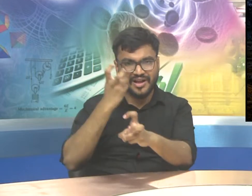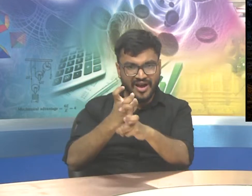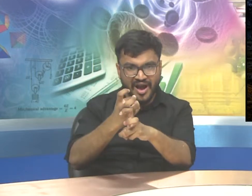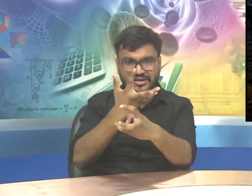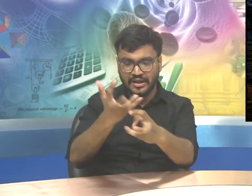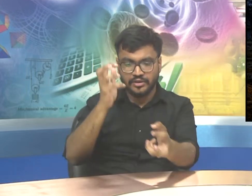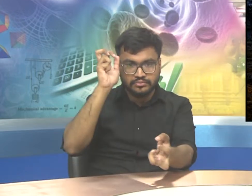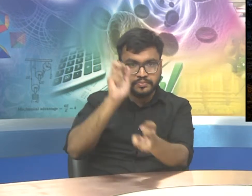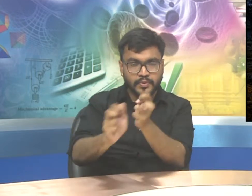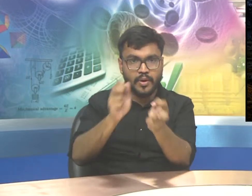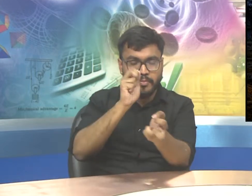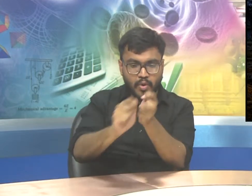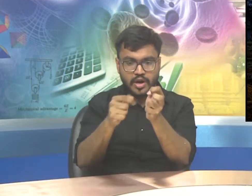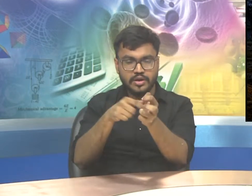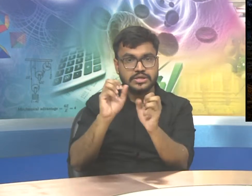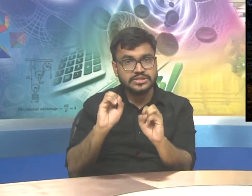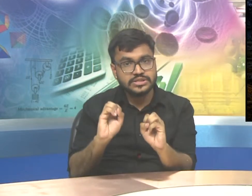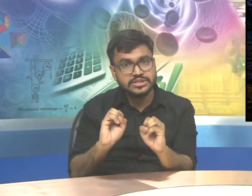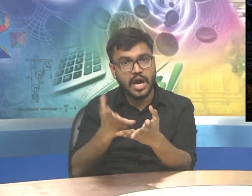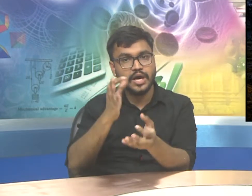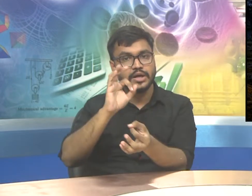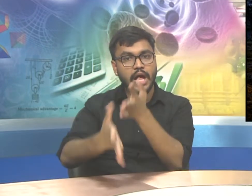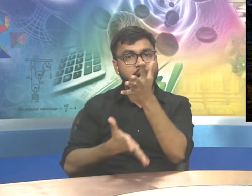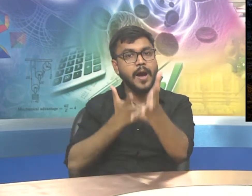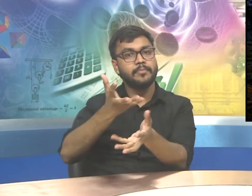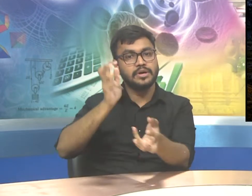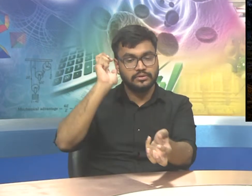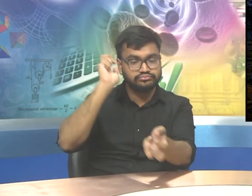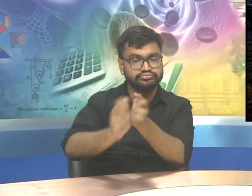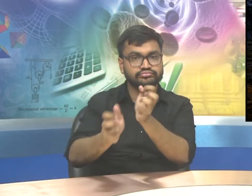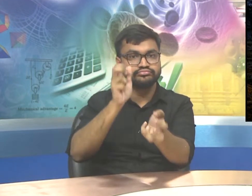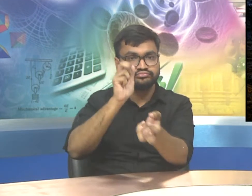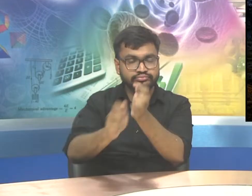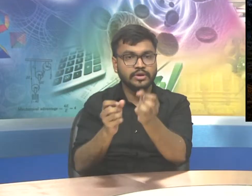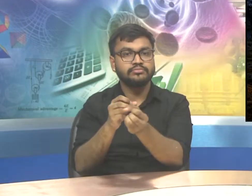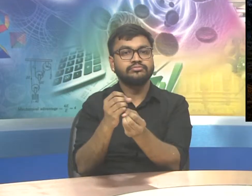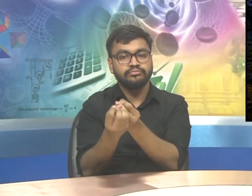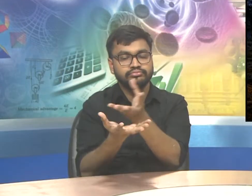discovered fire more than 2 lakh years ago.